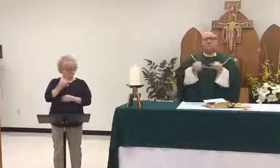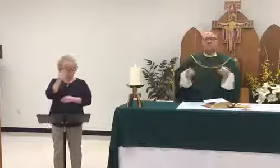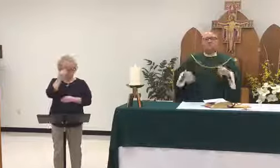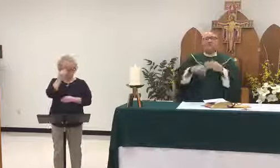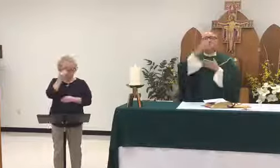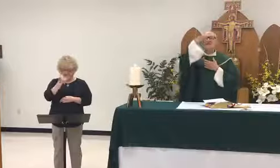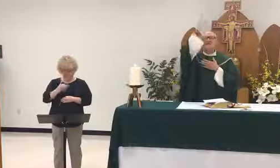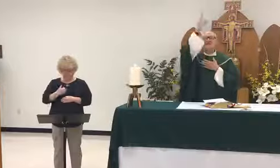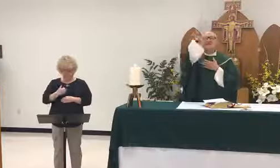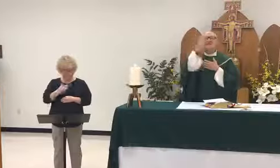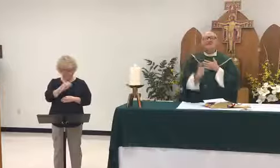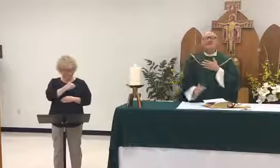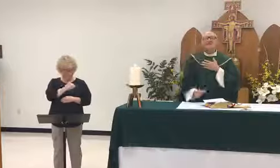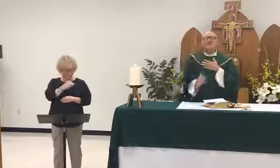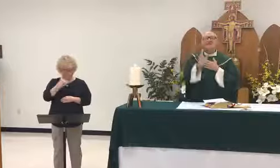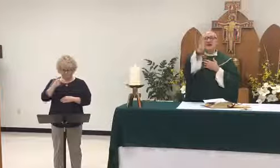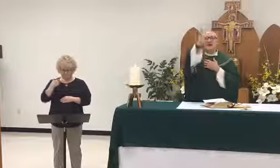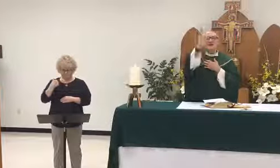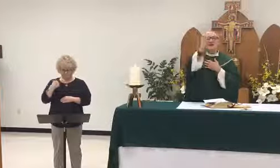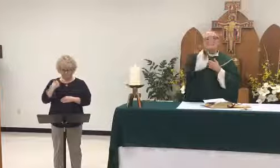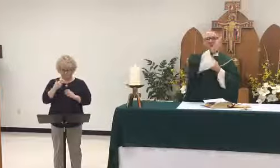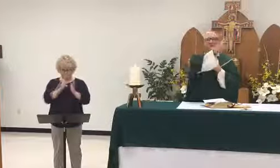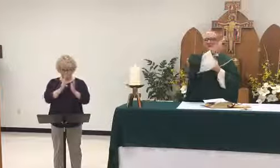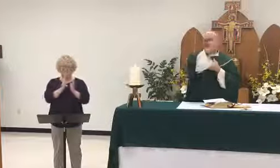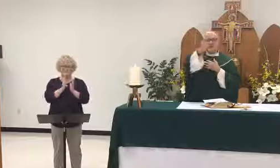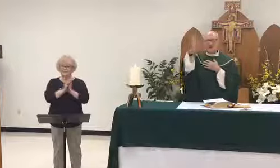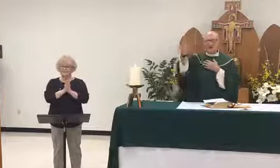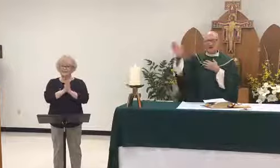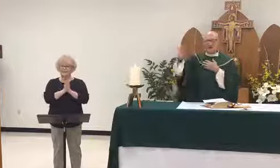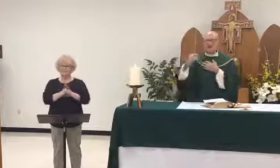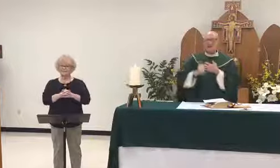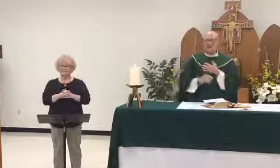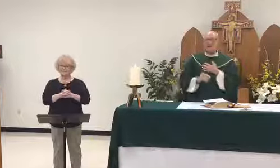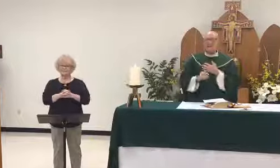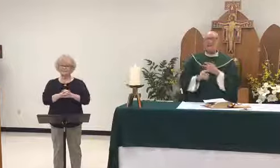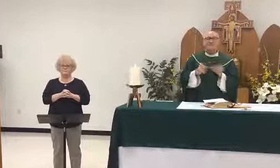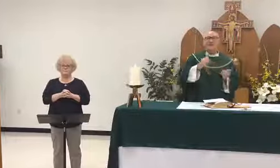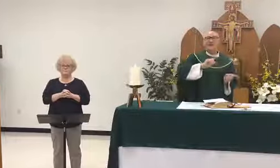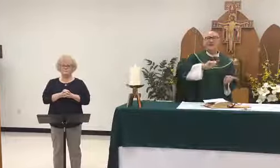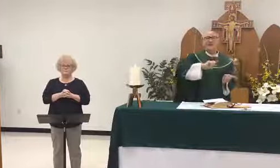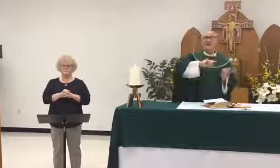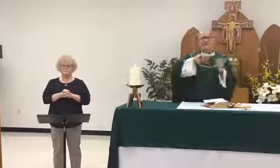you, the Father, the Son, and the Holy Spirit.